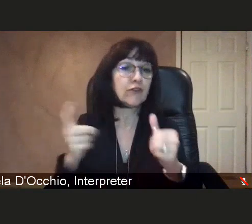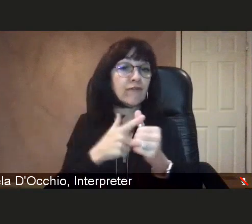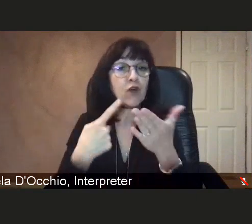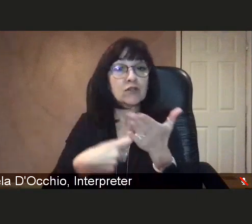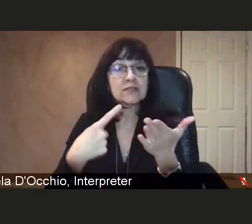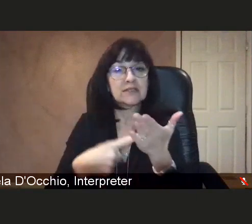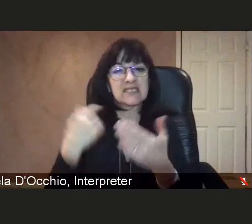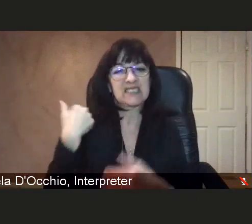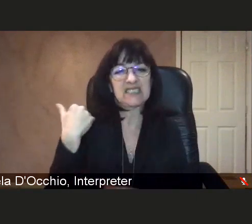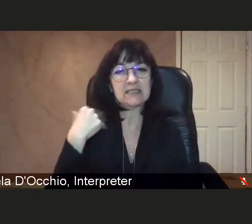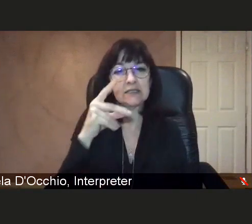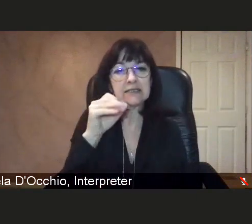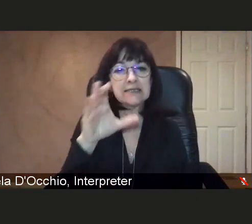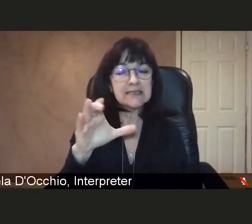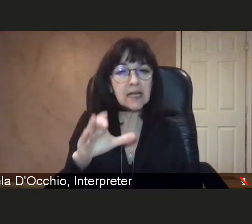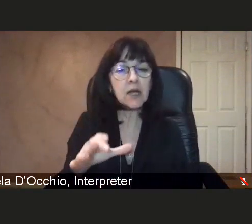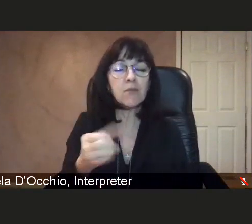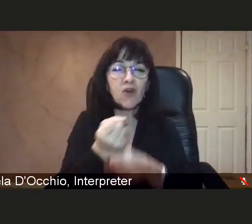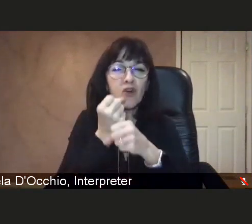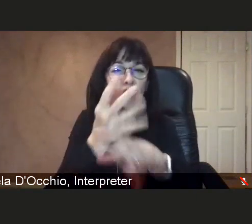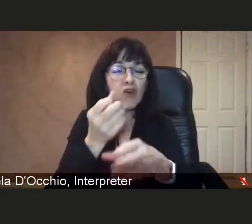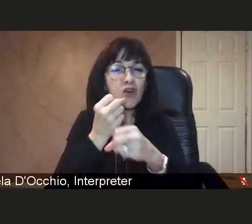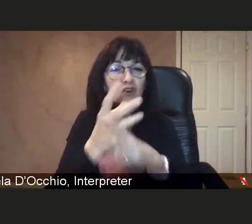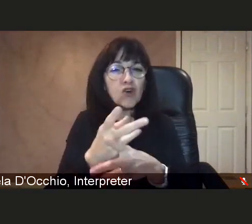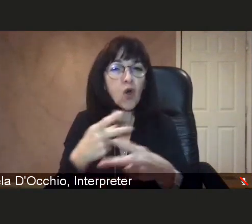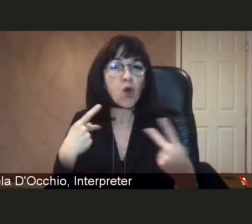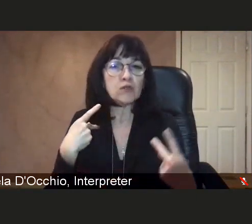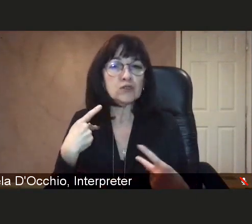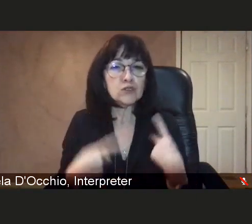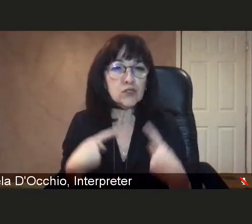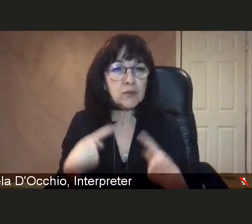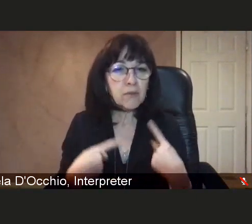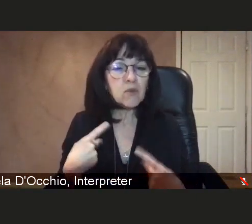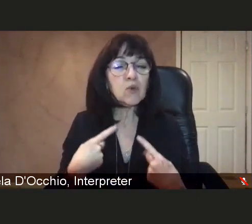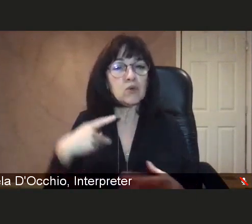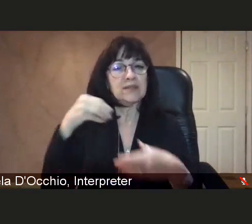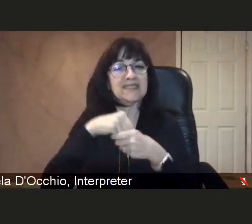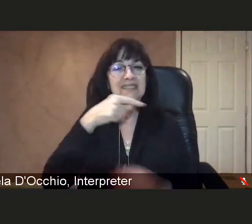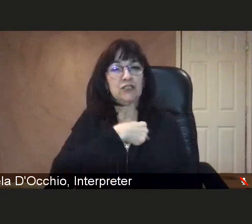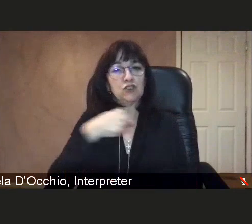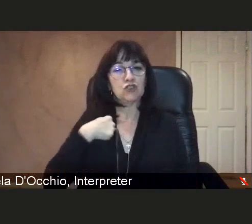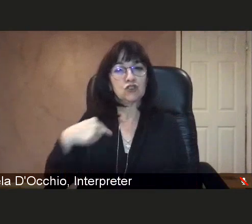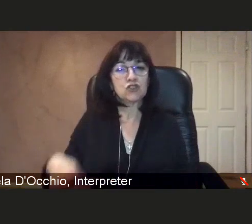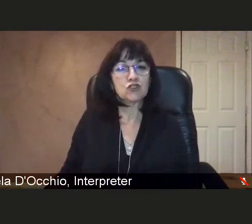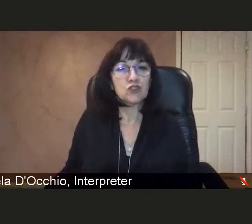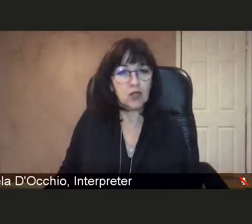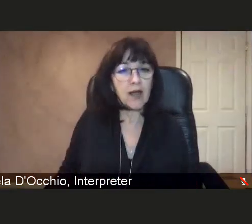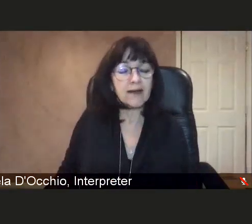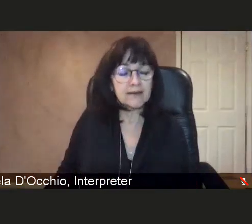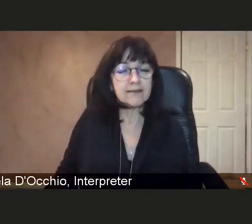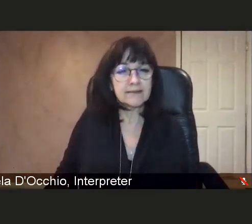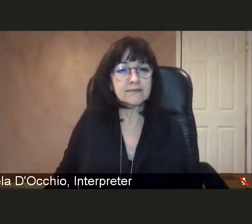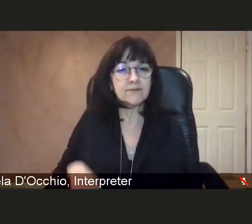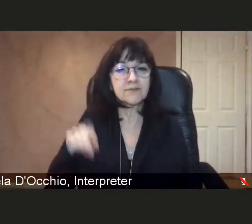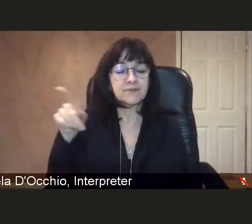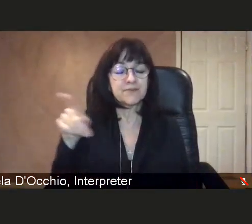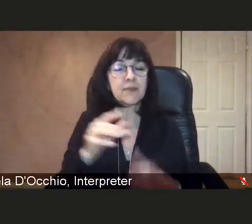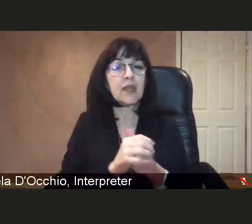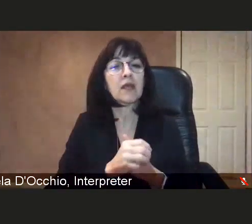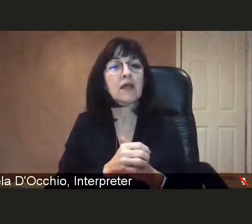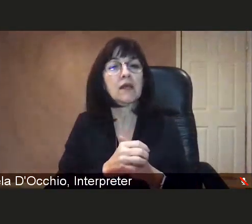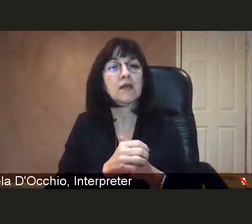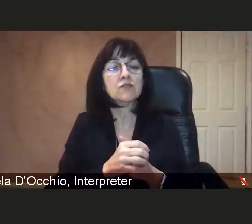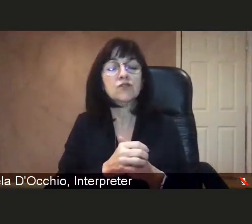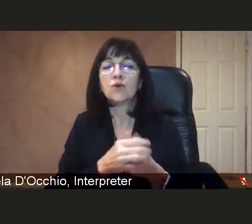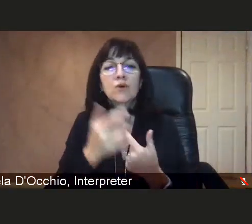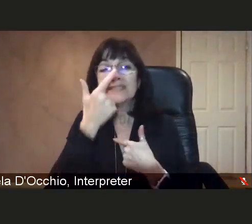some significant illness within the Wuhan community in China. So what is interesting about this virus